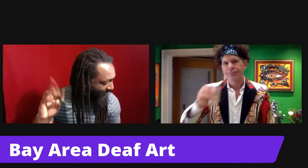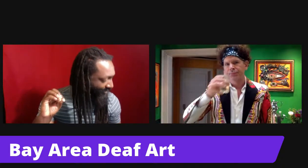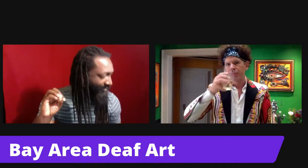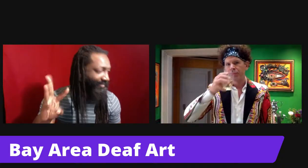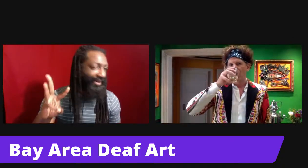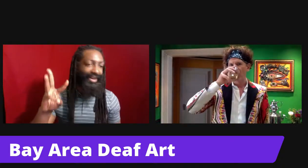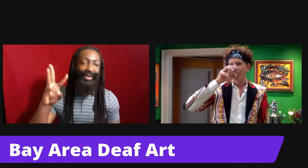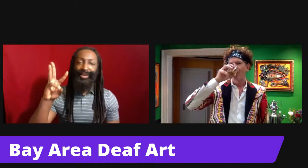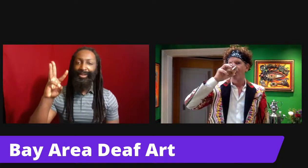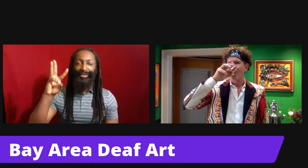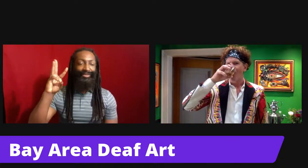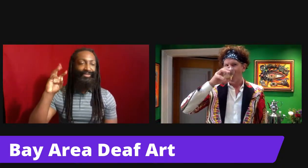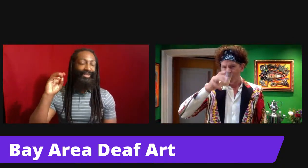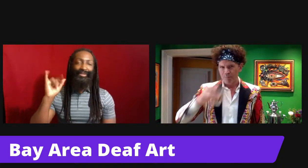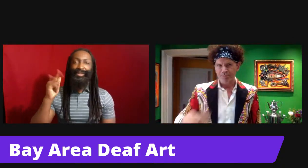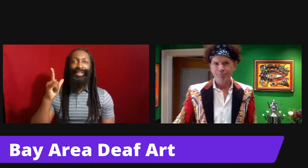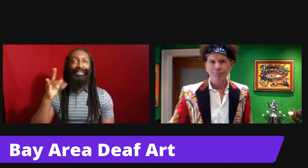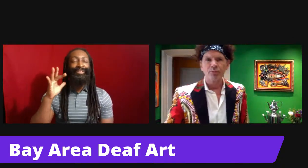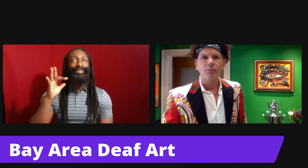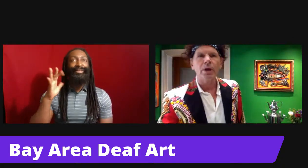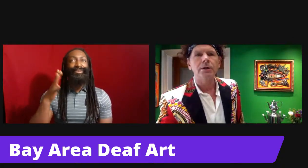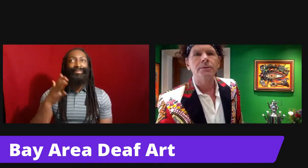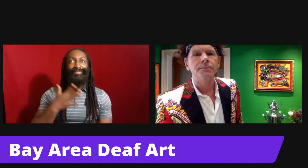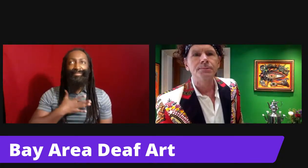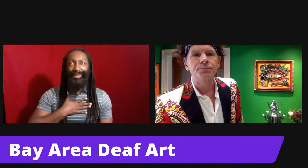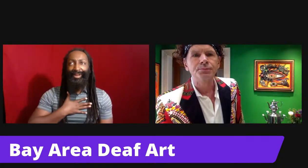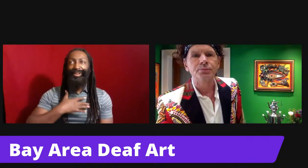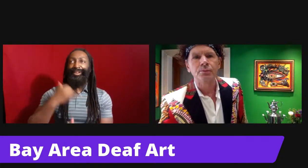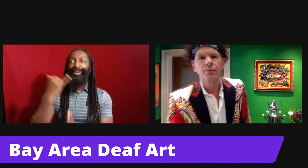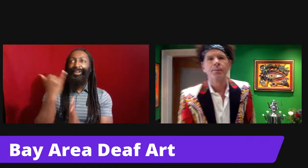success to mental health. Wow.